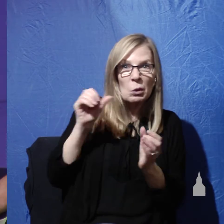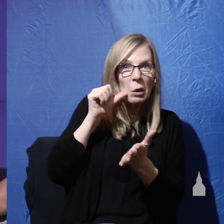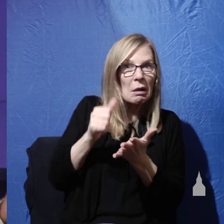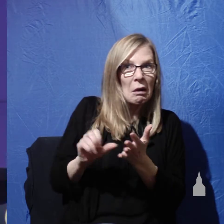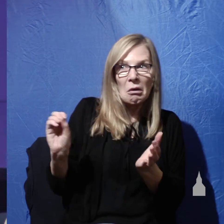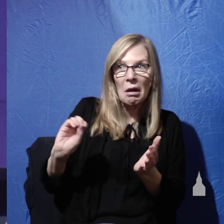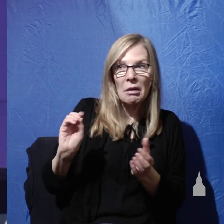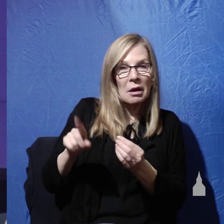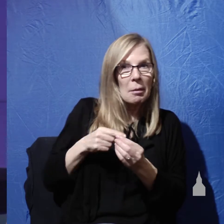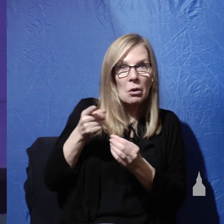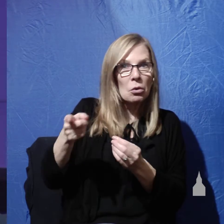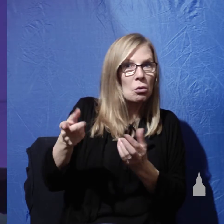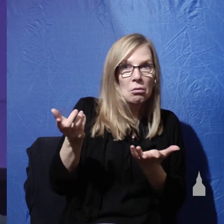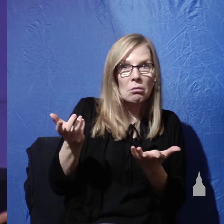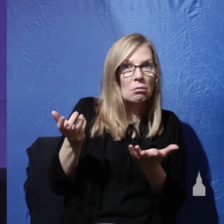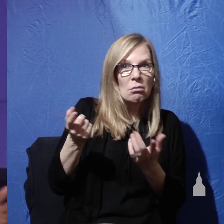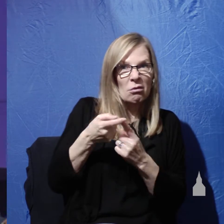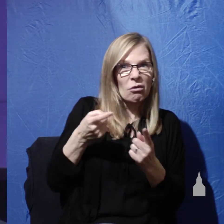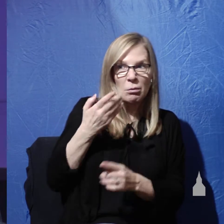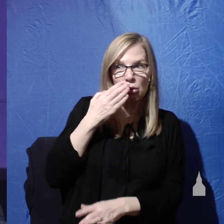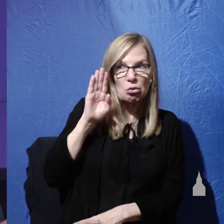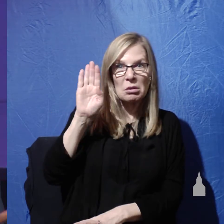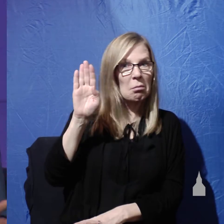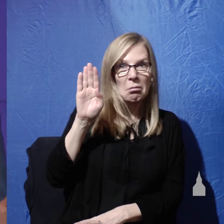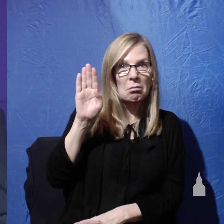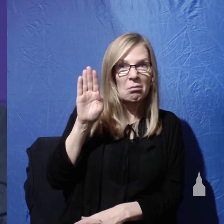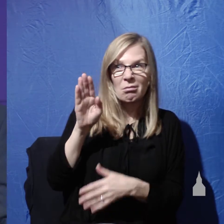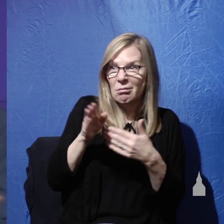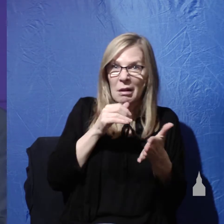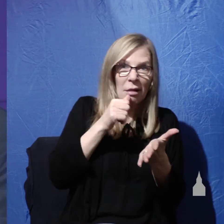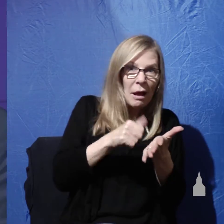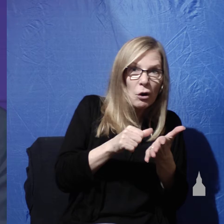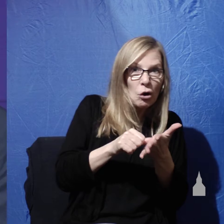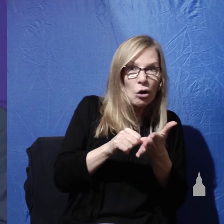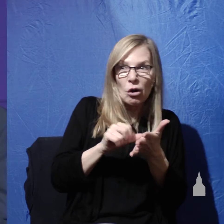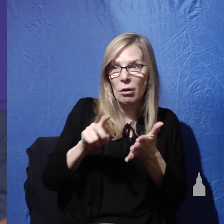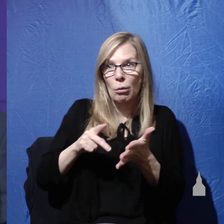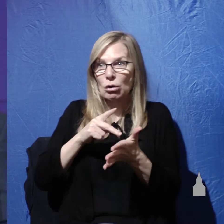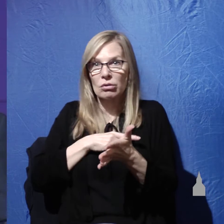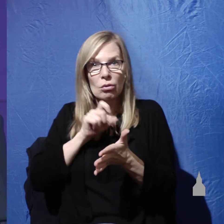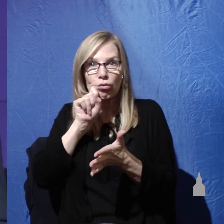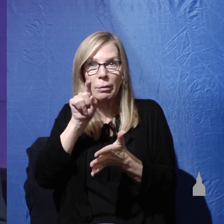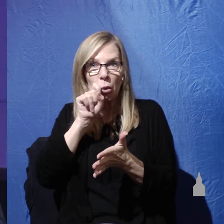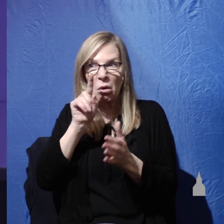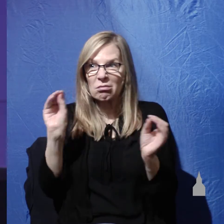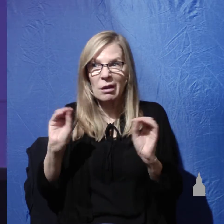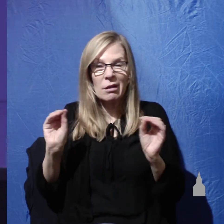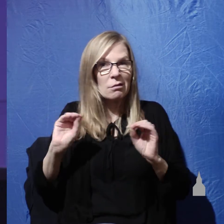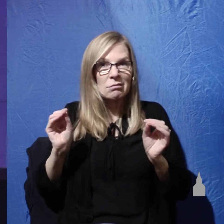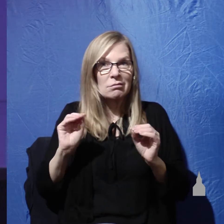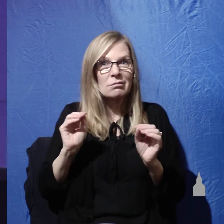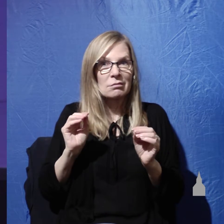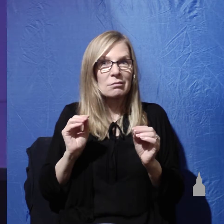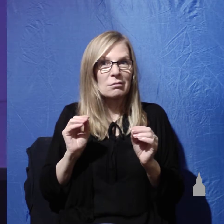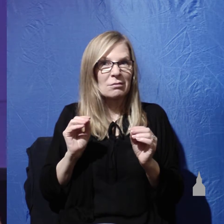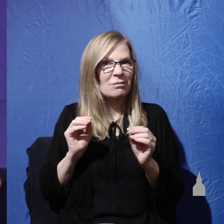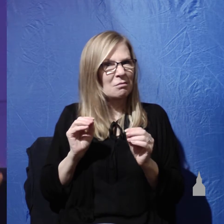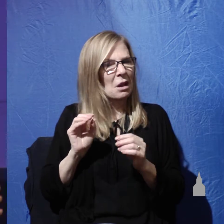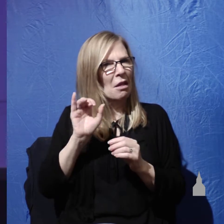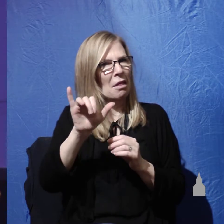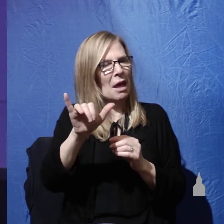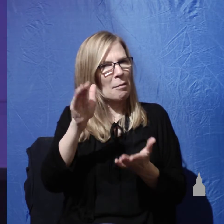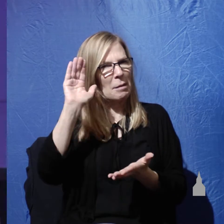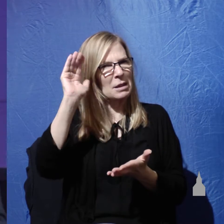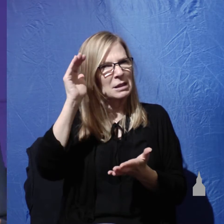word about him from Jerusalem, either by letters or by a personal report. Now, folks, this may